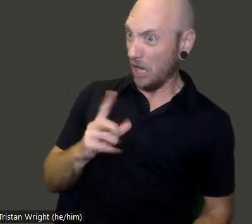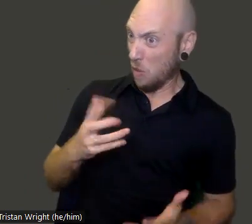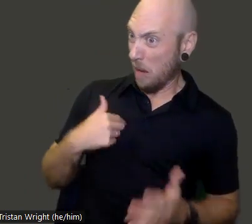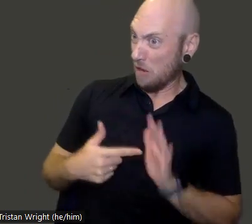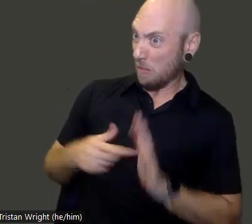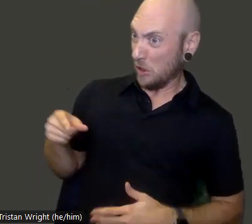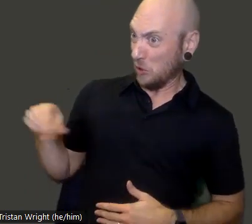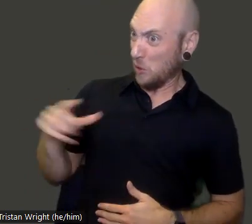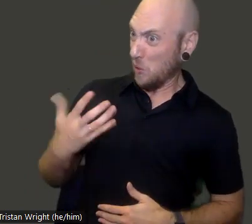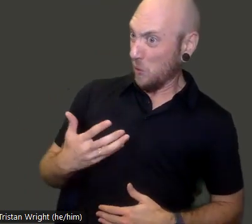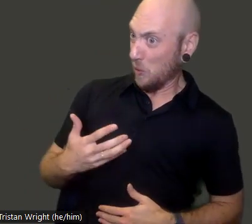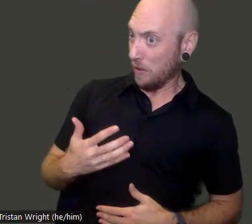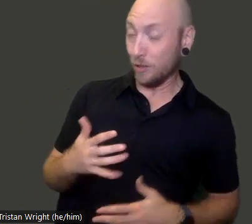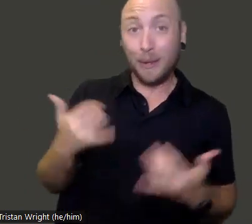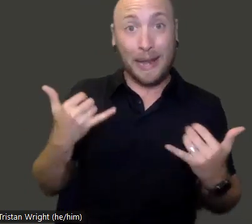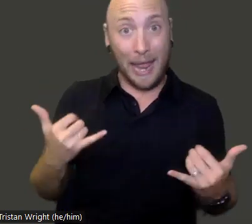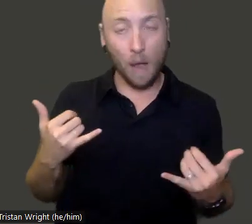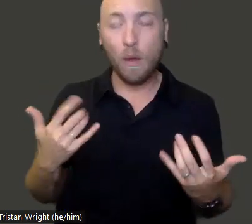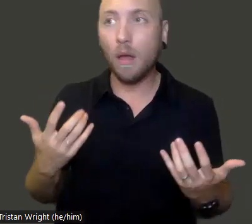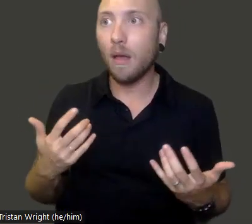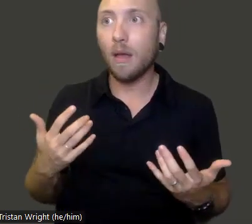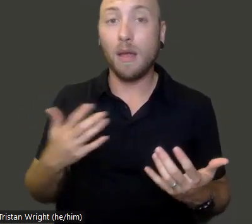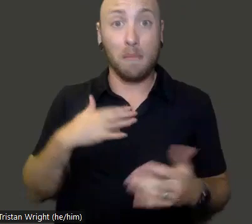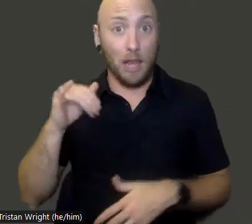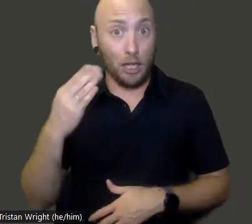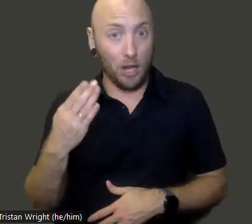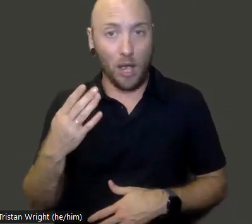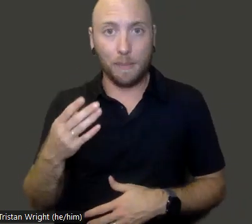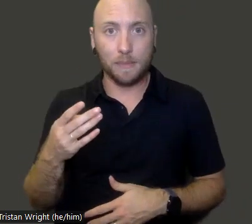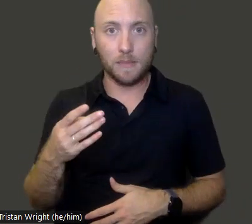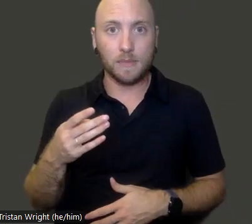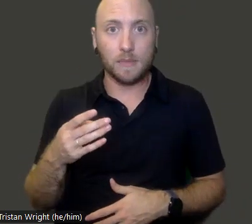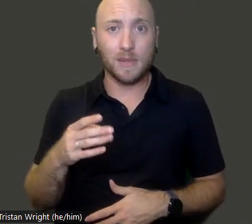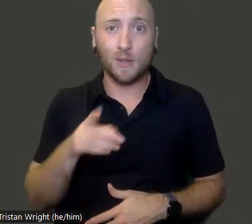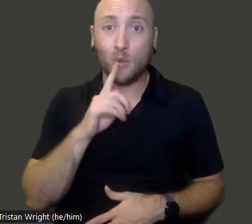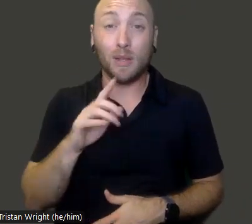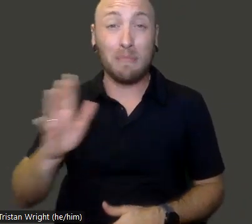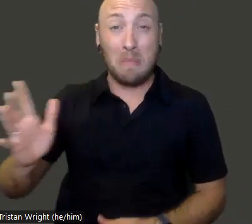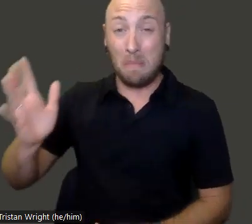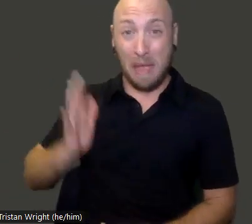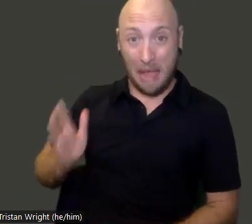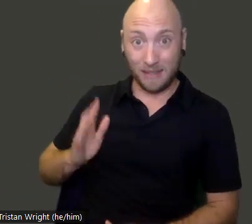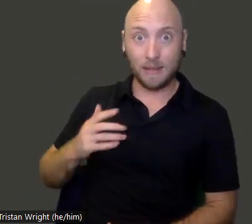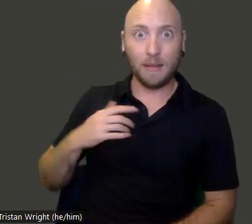and today I get to, work on stuff that would have been a dream for me as a little kid,